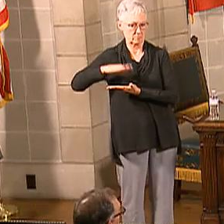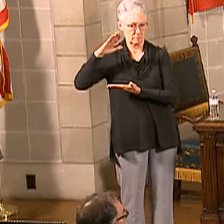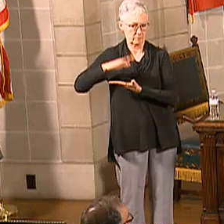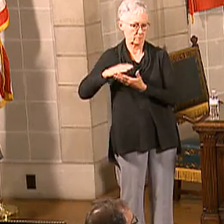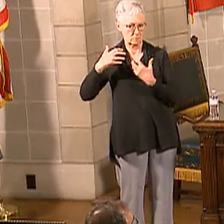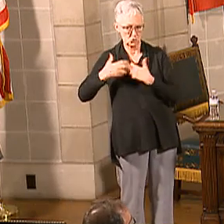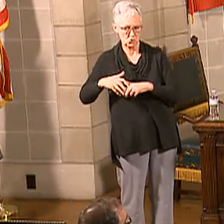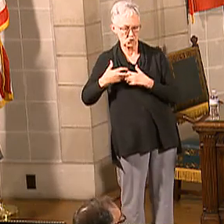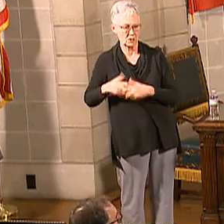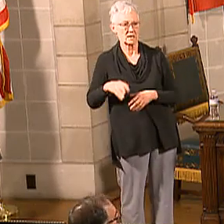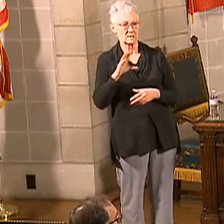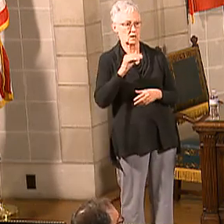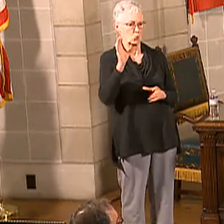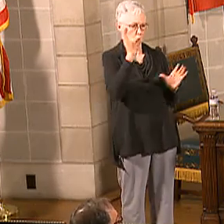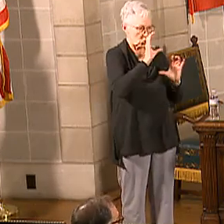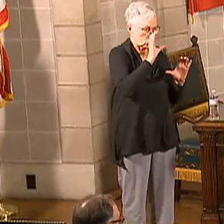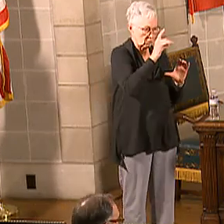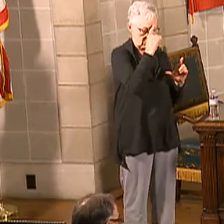expand our testing.